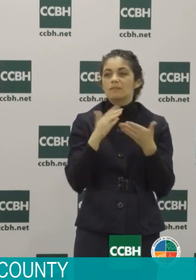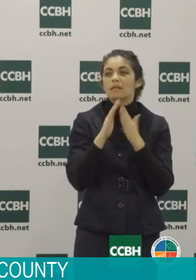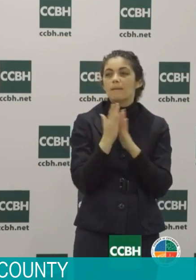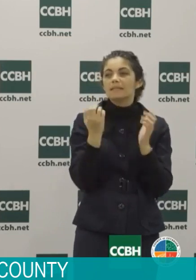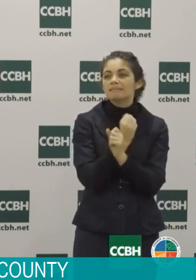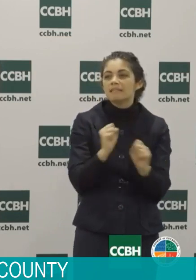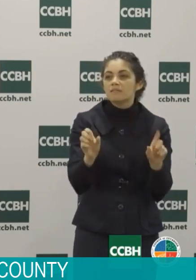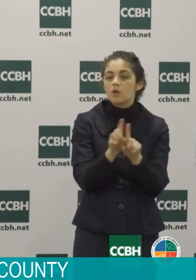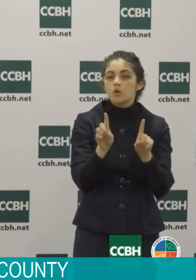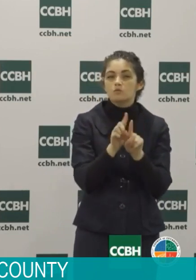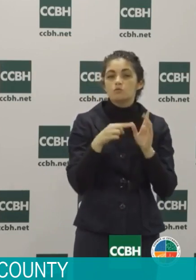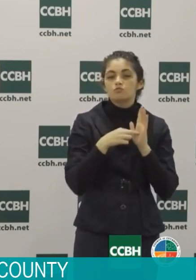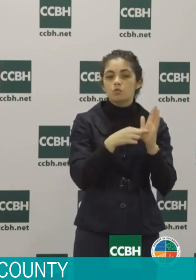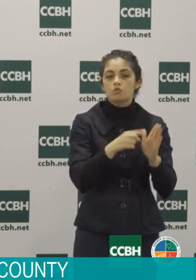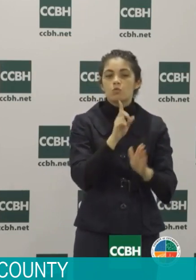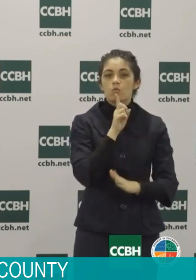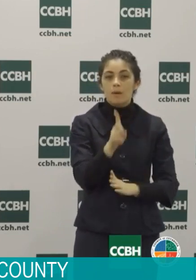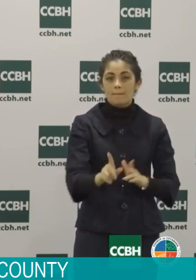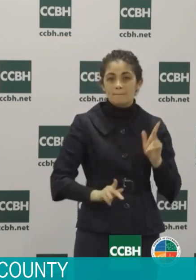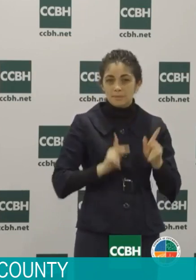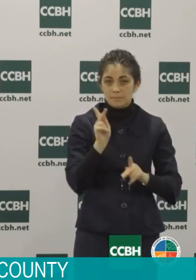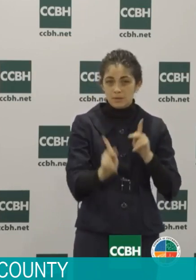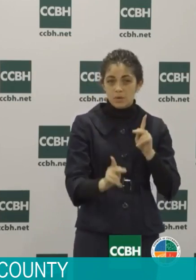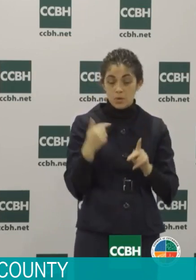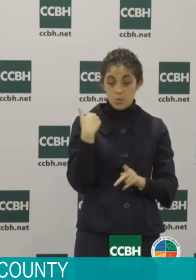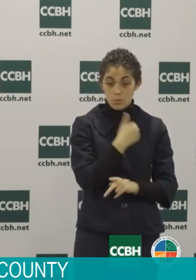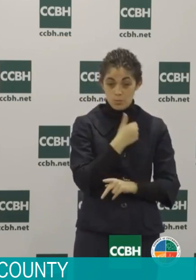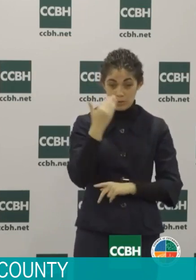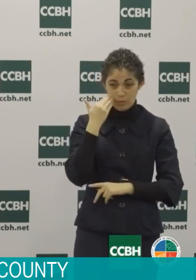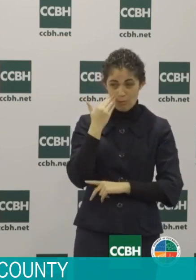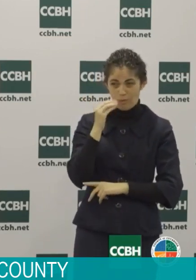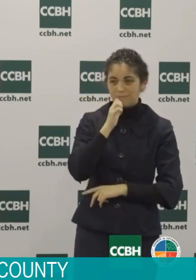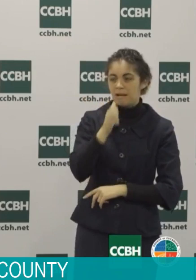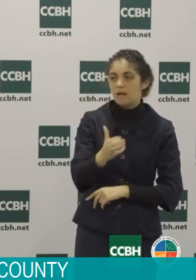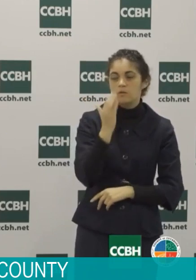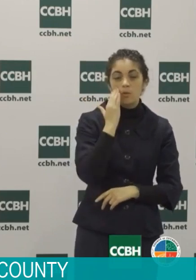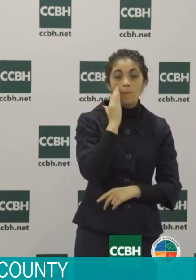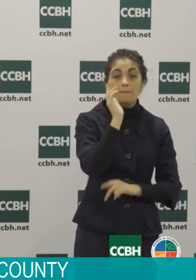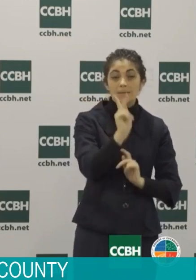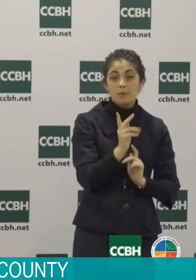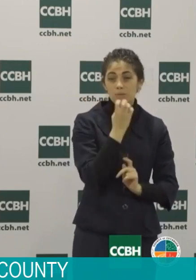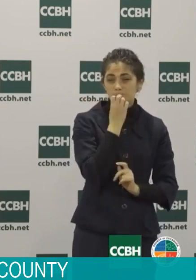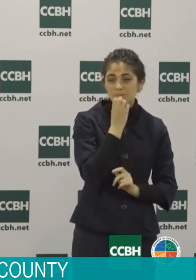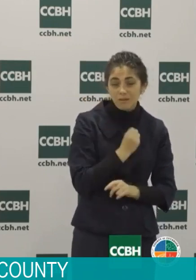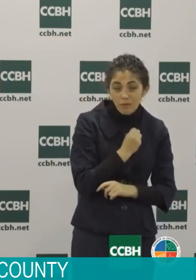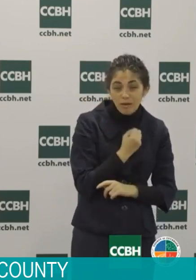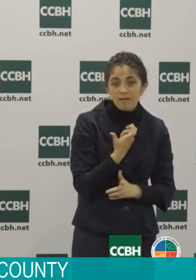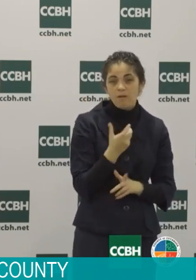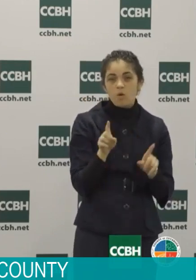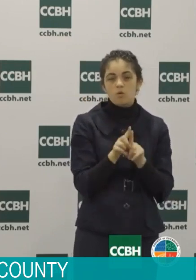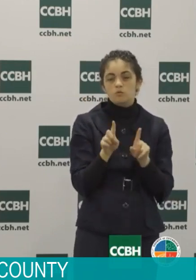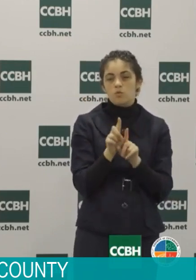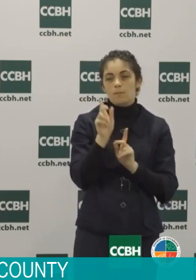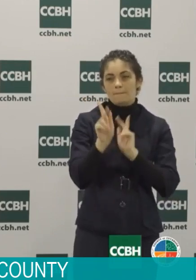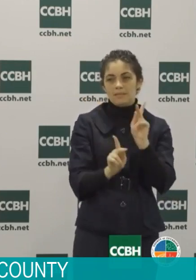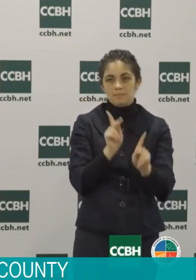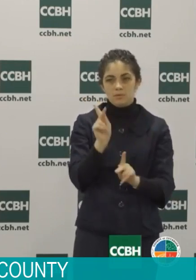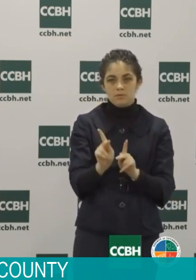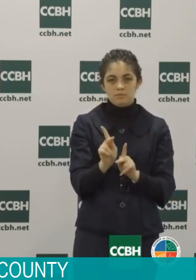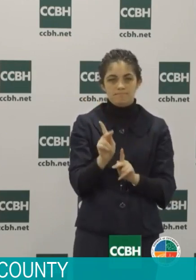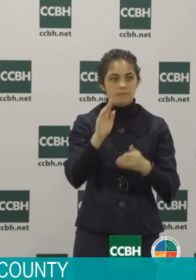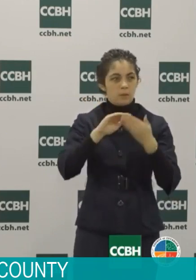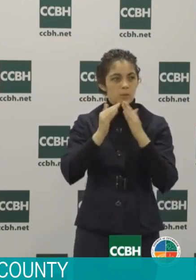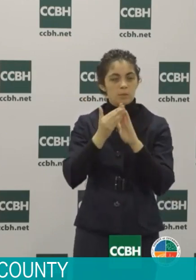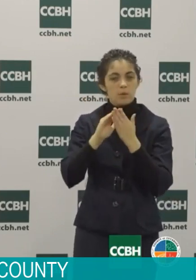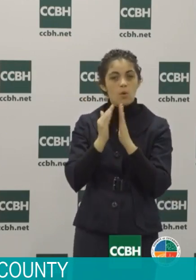It translates into real people, people we know and people we don't know, people we care about, and the people in the